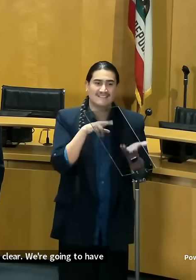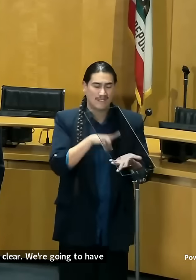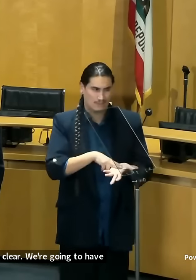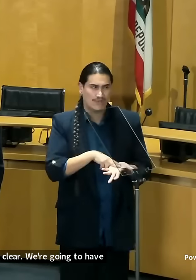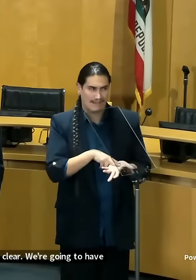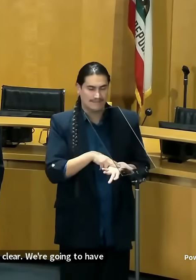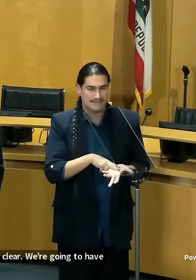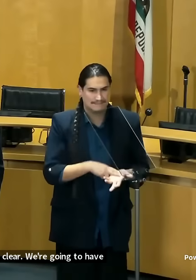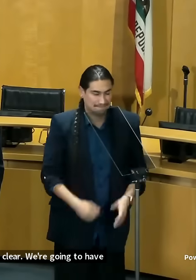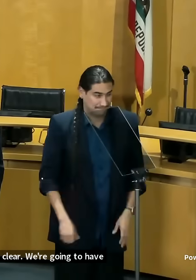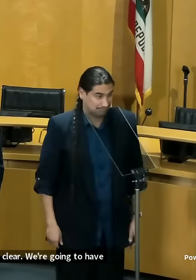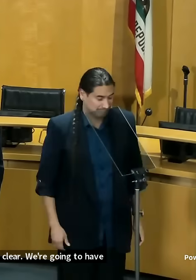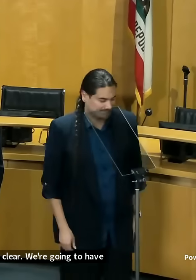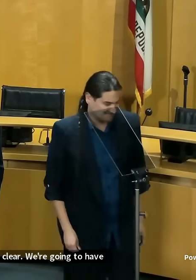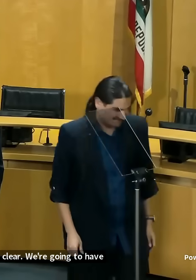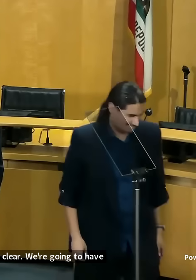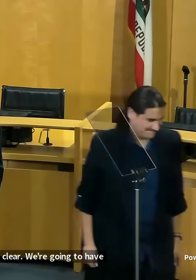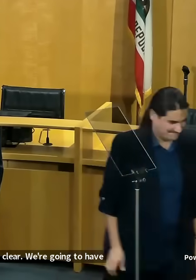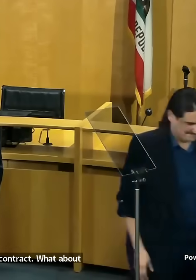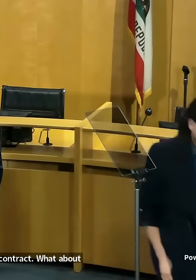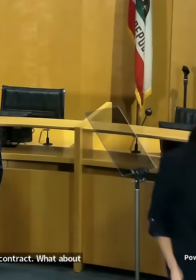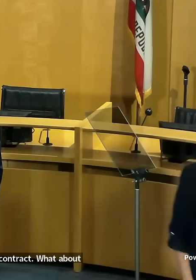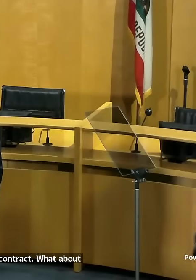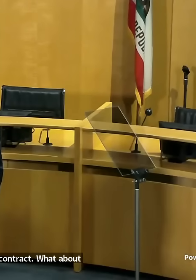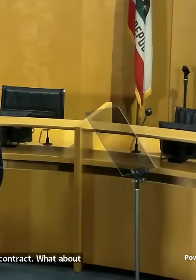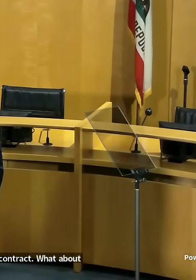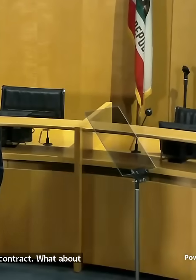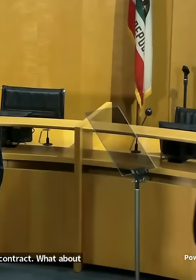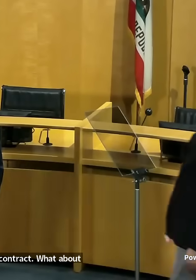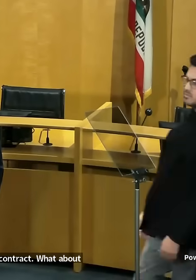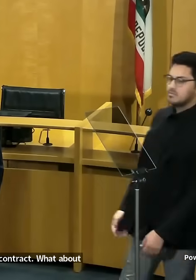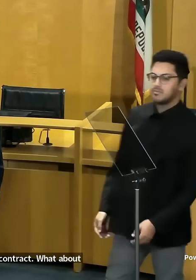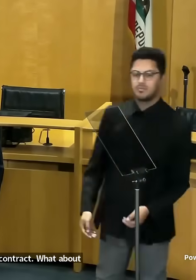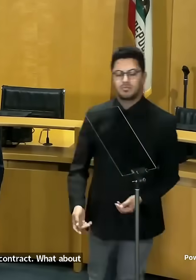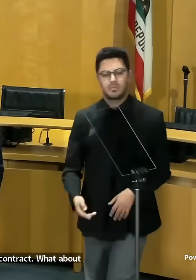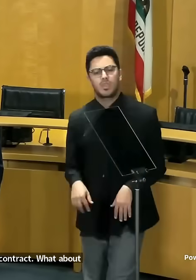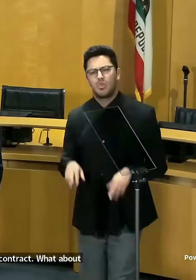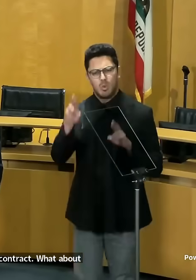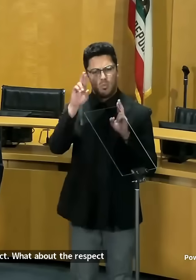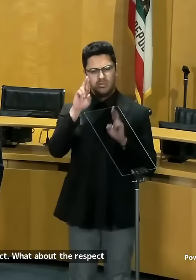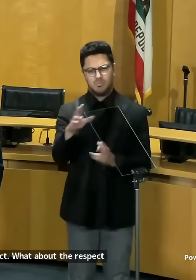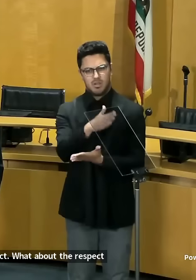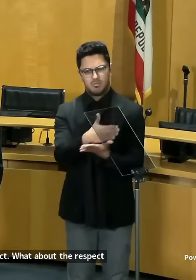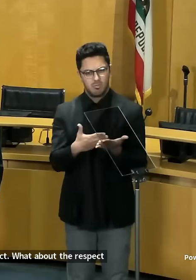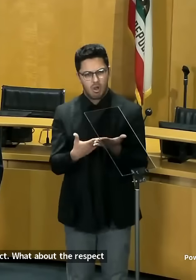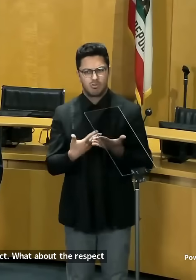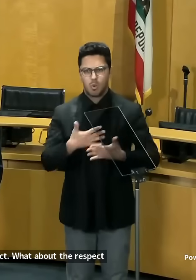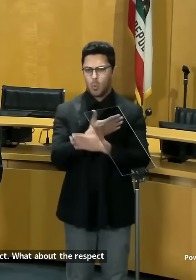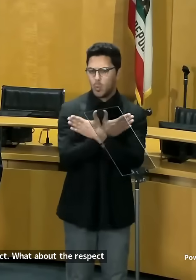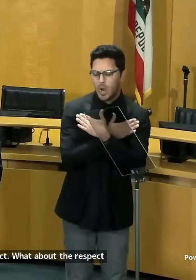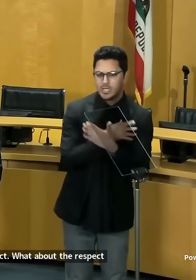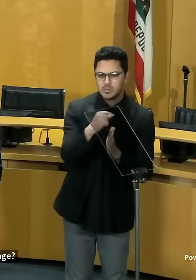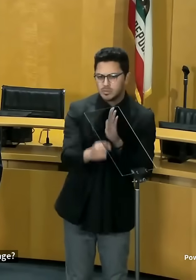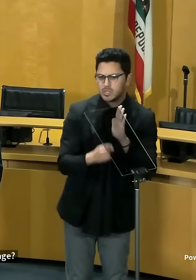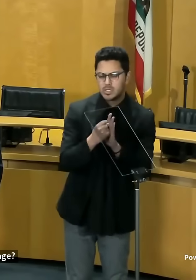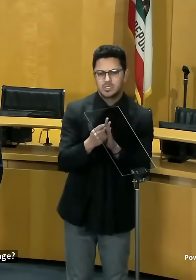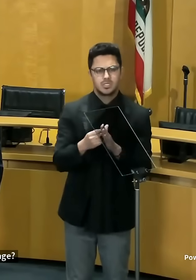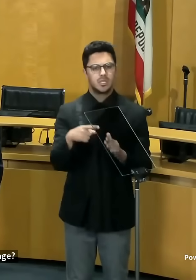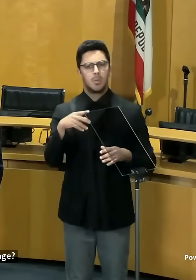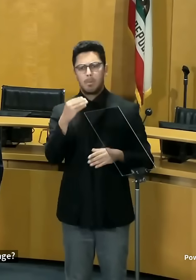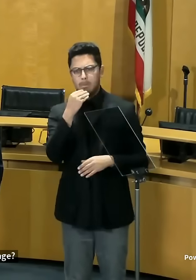contract. What about the respect package? Aston shouted. Rest periods. What about